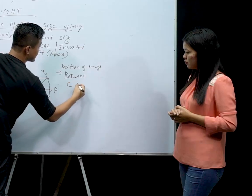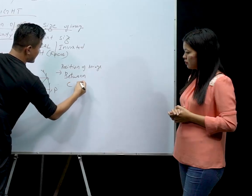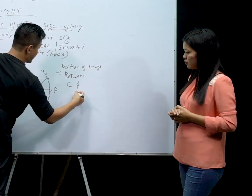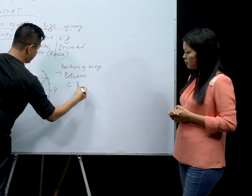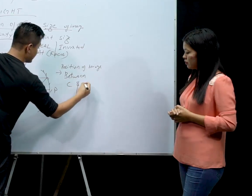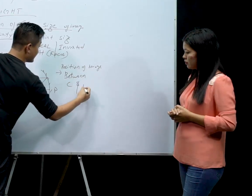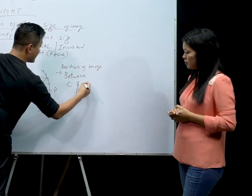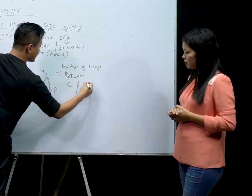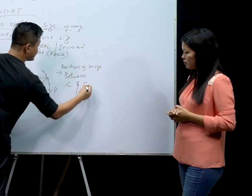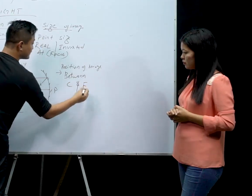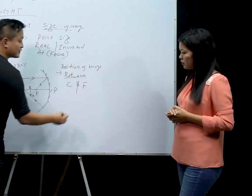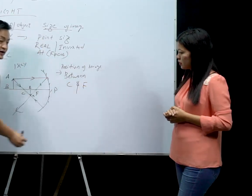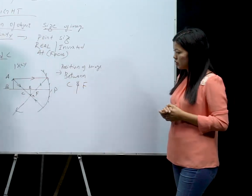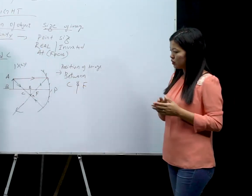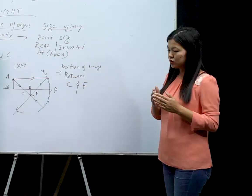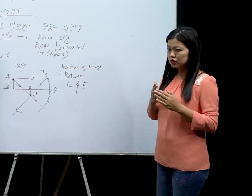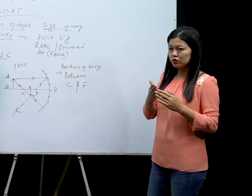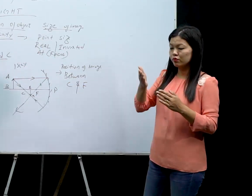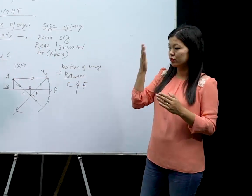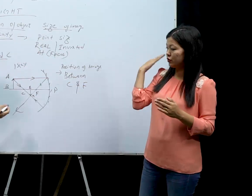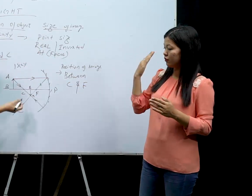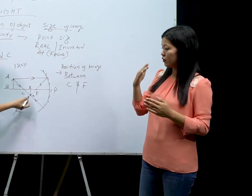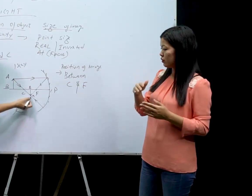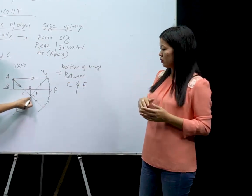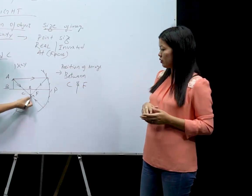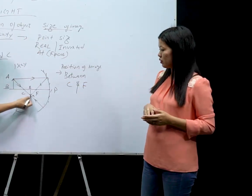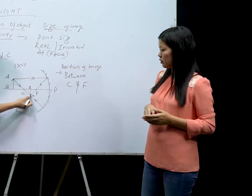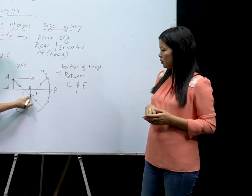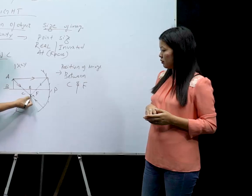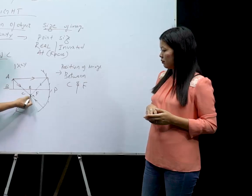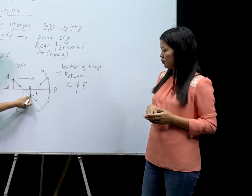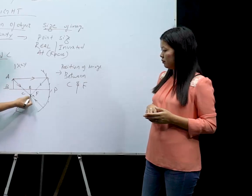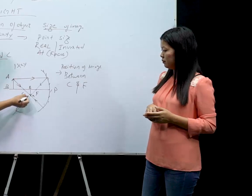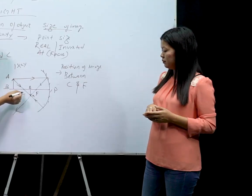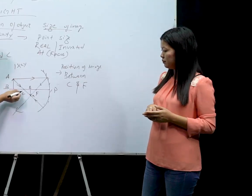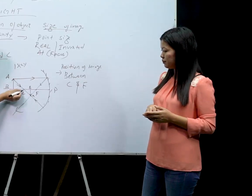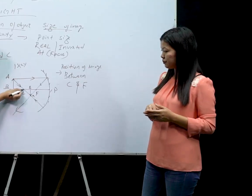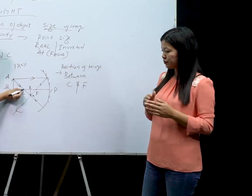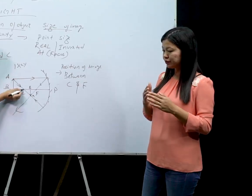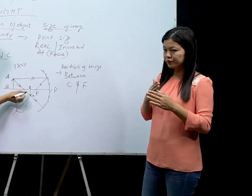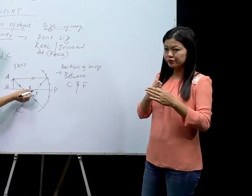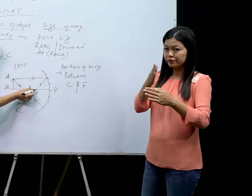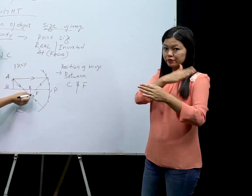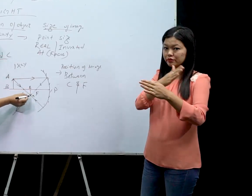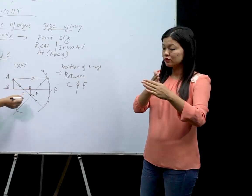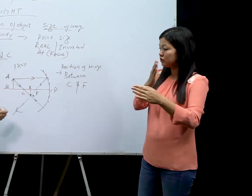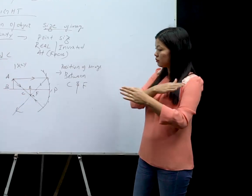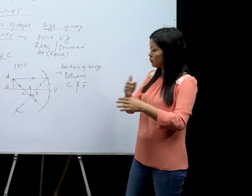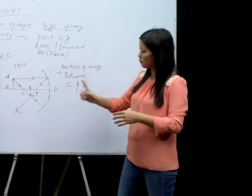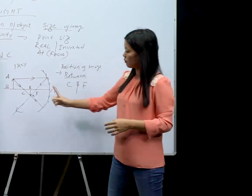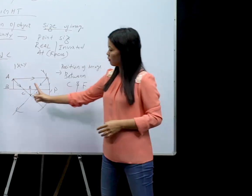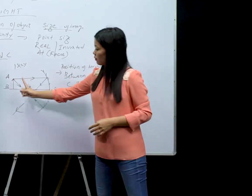C and F, right? See, this point is located between C and